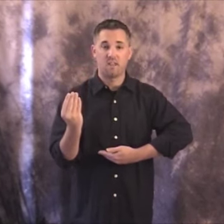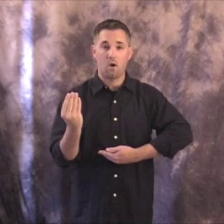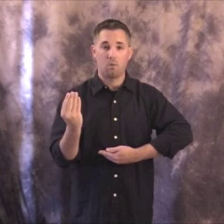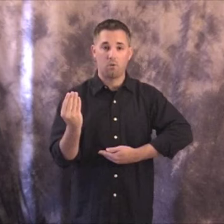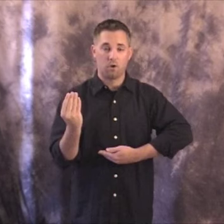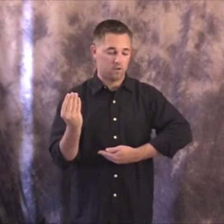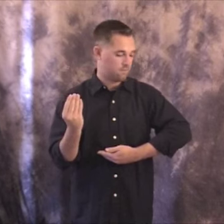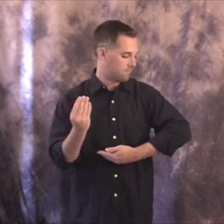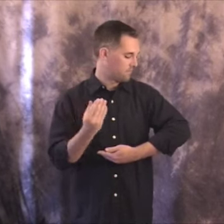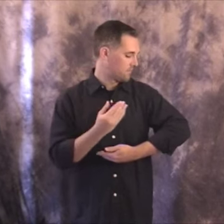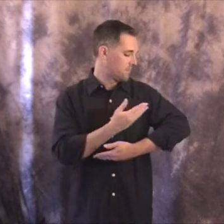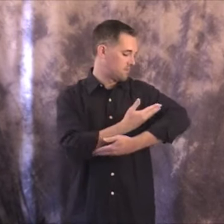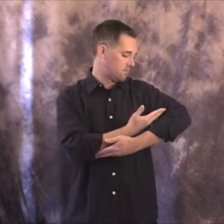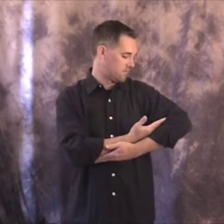how it will look.